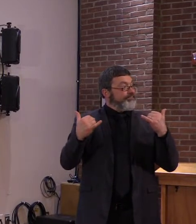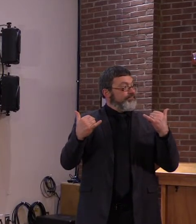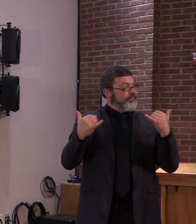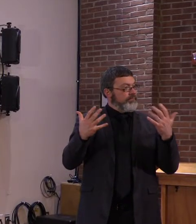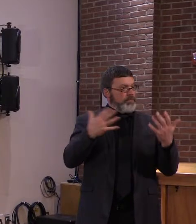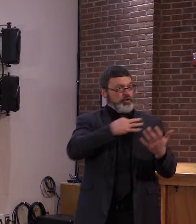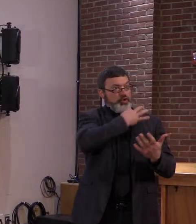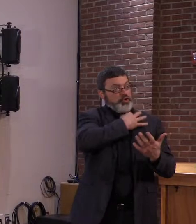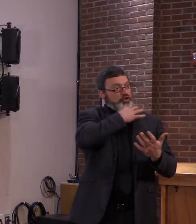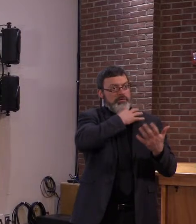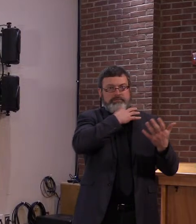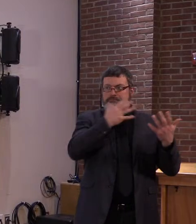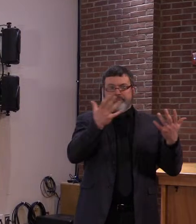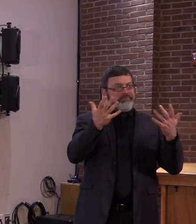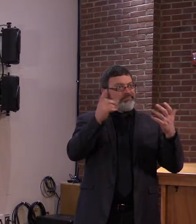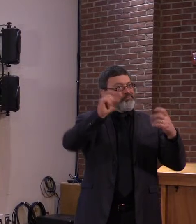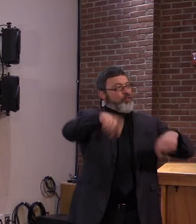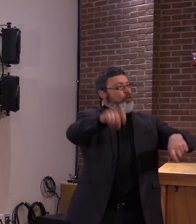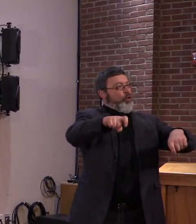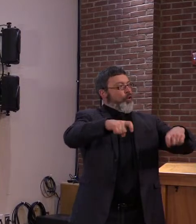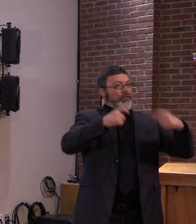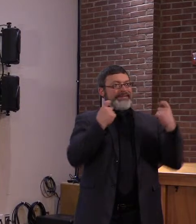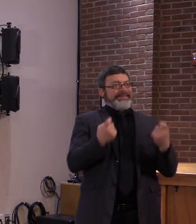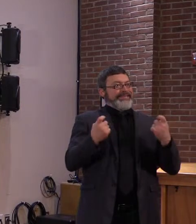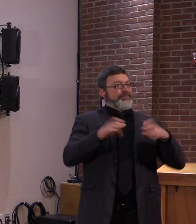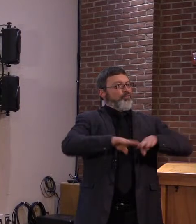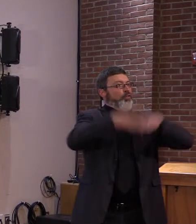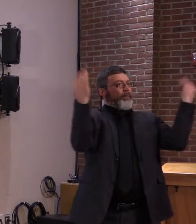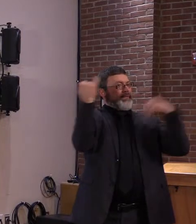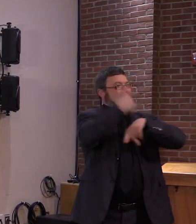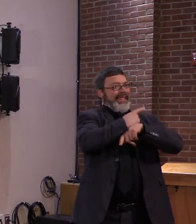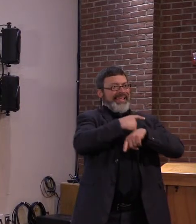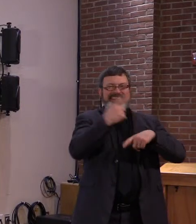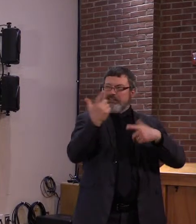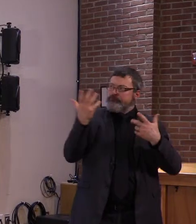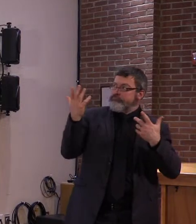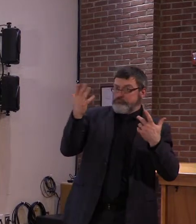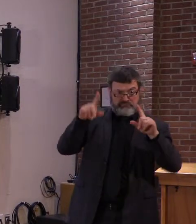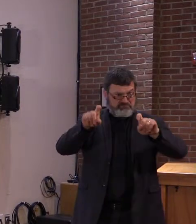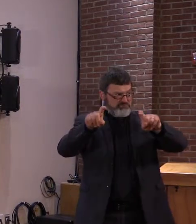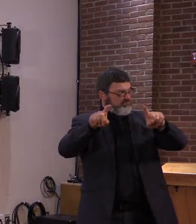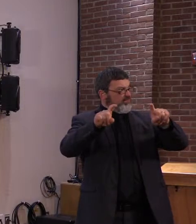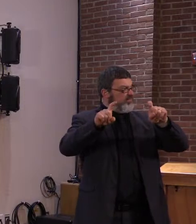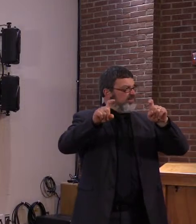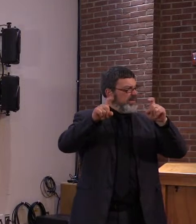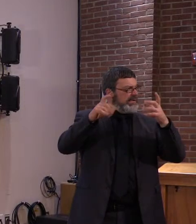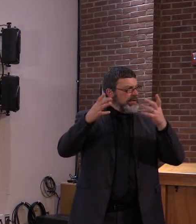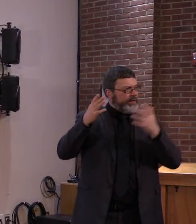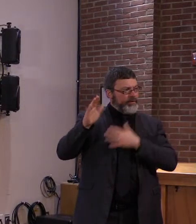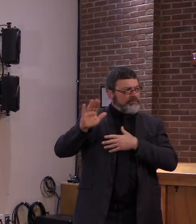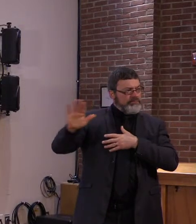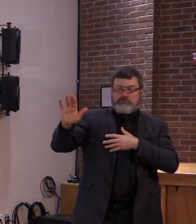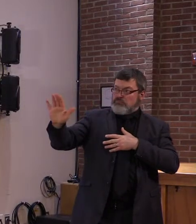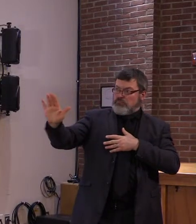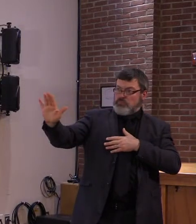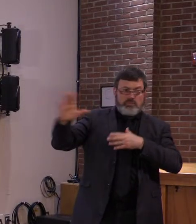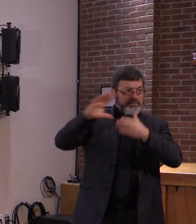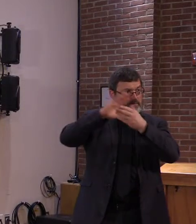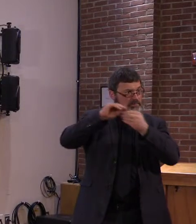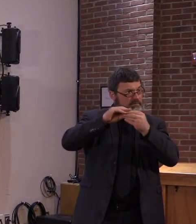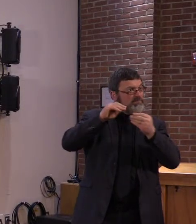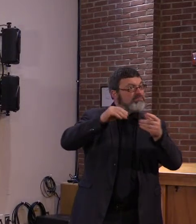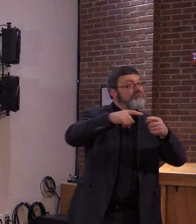on. Probably save you a lot of explaining and issues like that. But I think with our knowledge of the